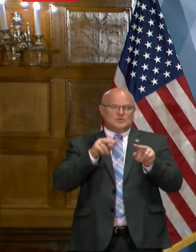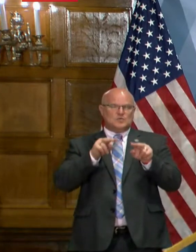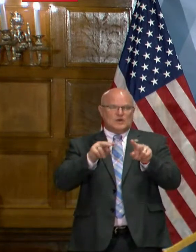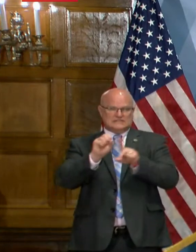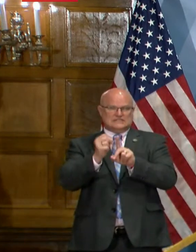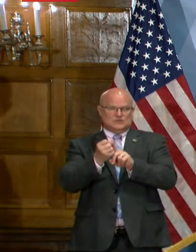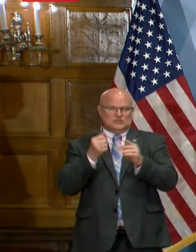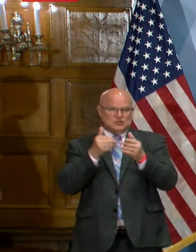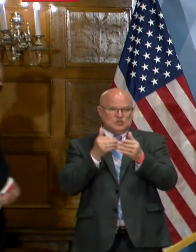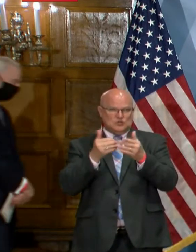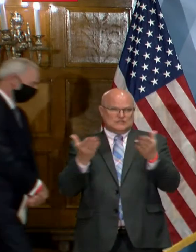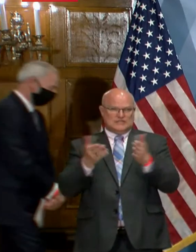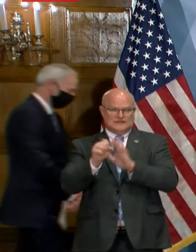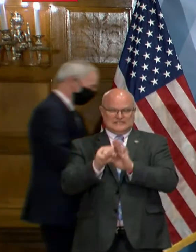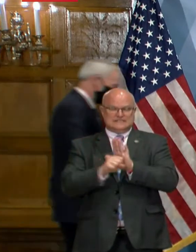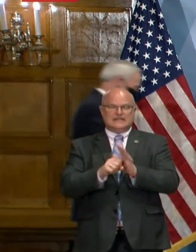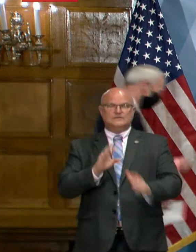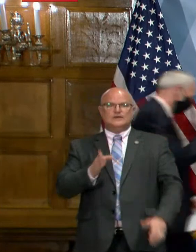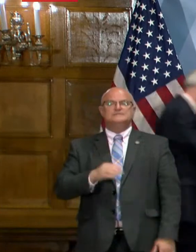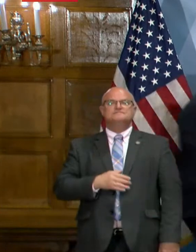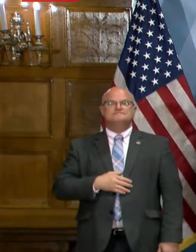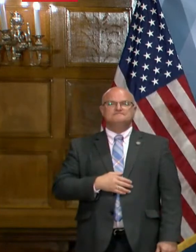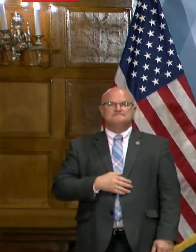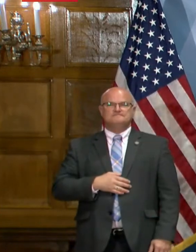watch the situation very closely here in the state.